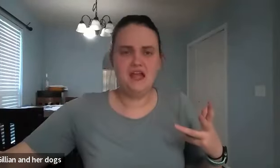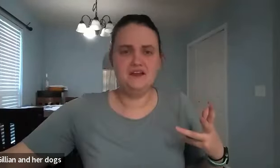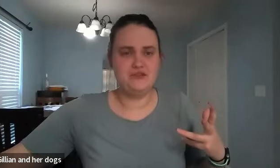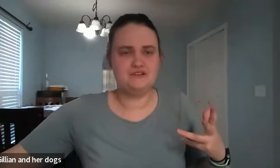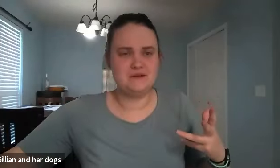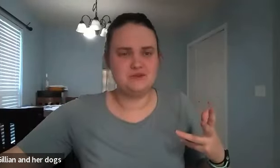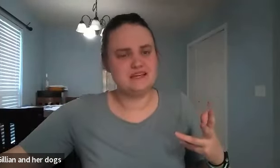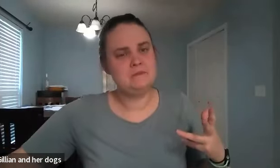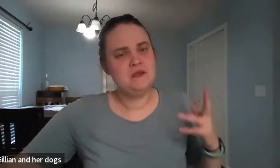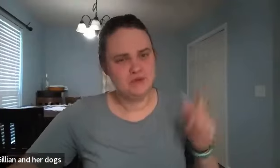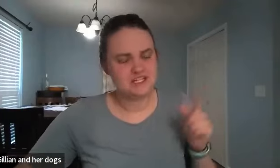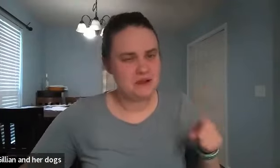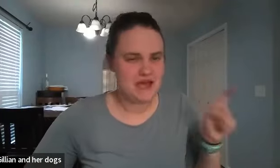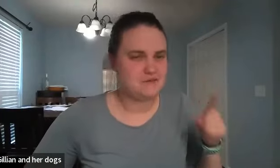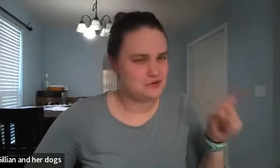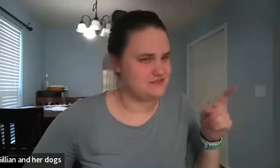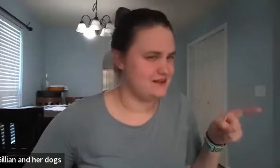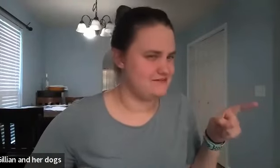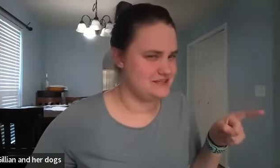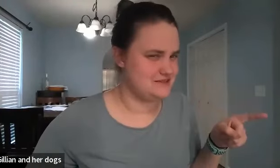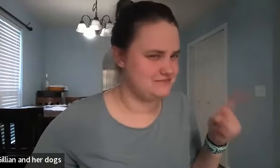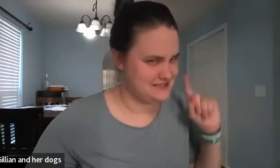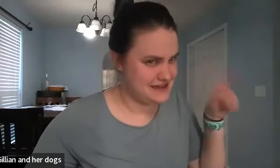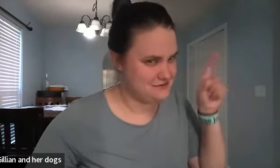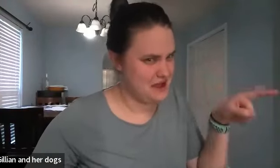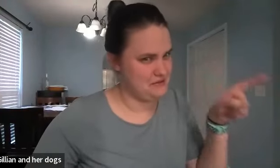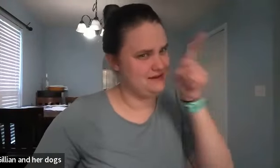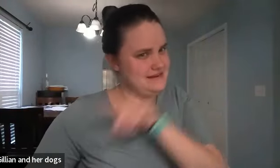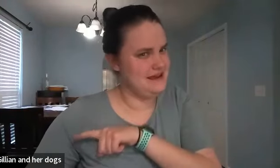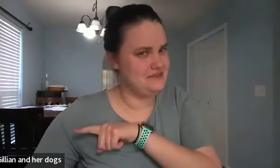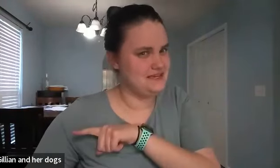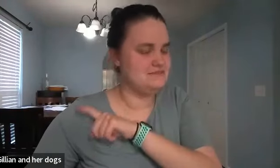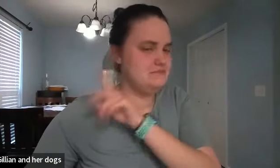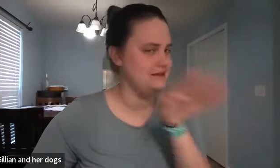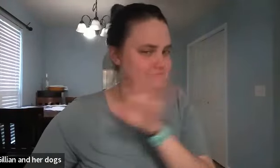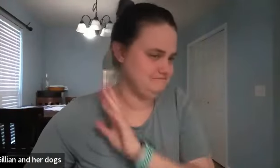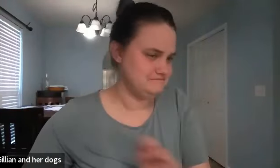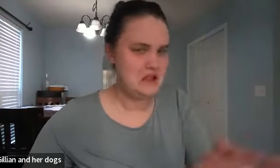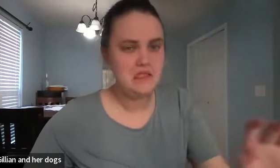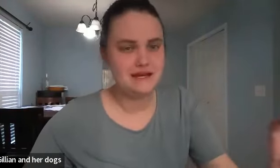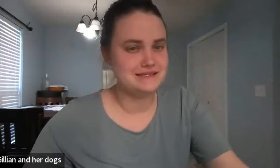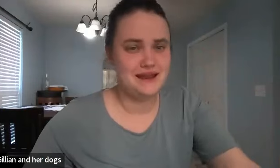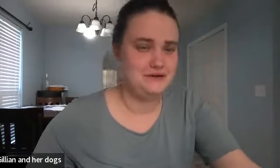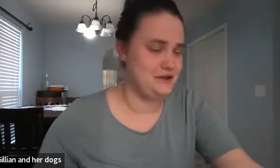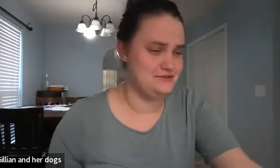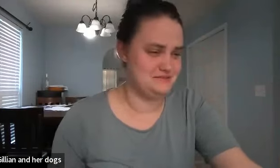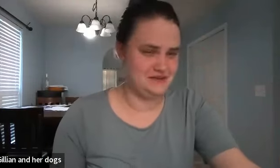I know there are some where it's like, we should probably have a sign for that one and not this, but that is not how it goes sometimes. I'm